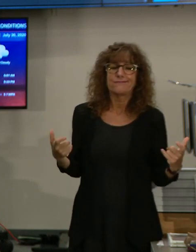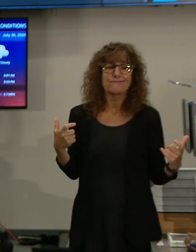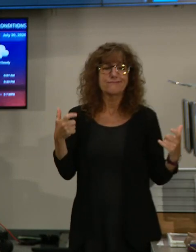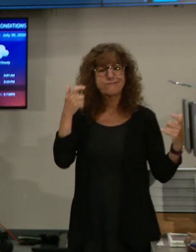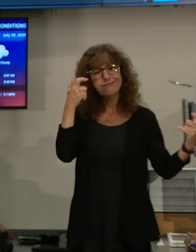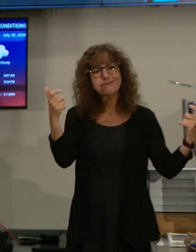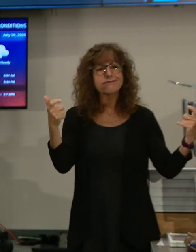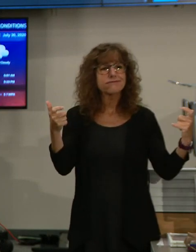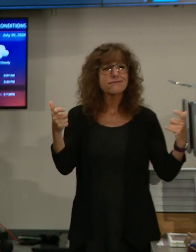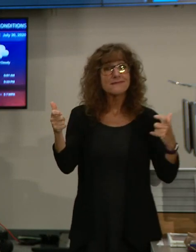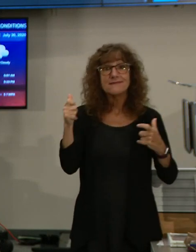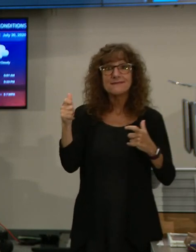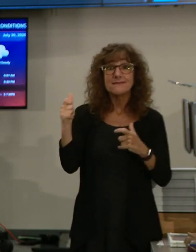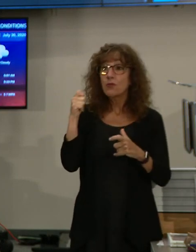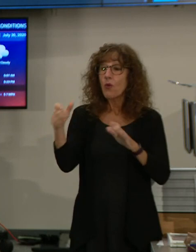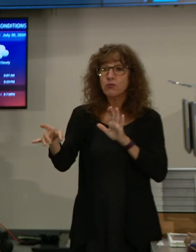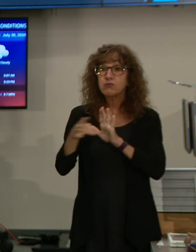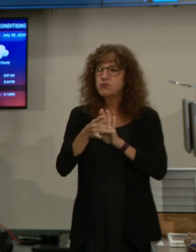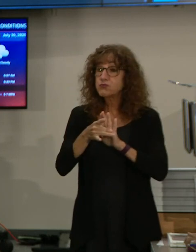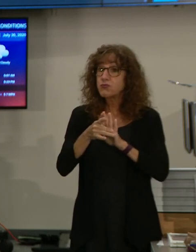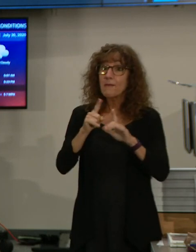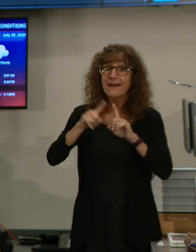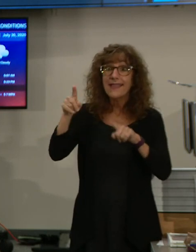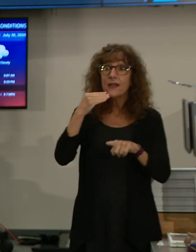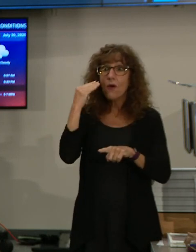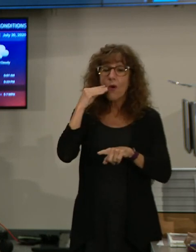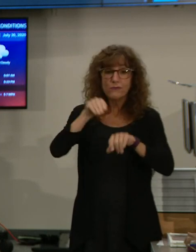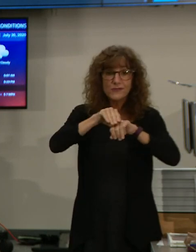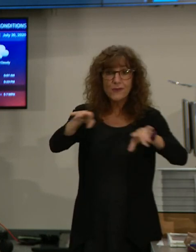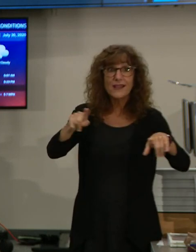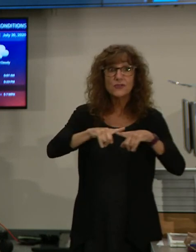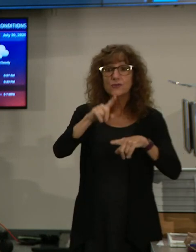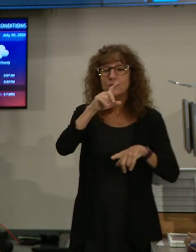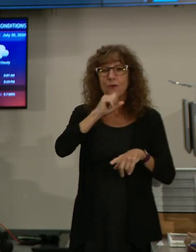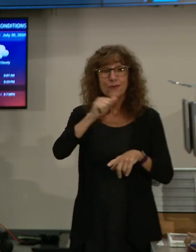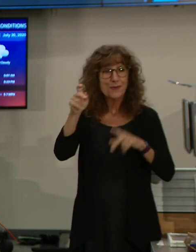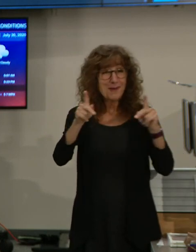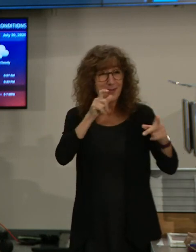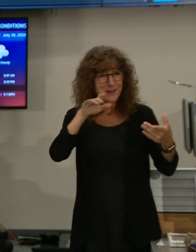sick and feel invincible, but they go home and give it to elders who die.